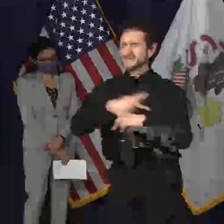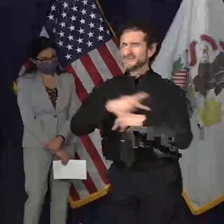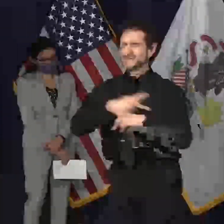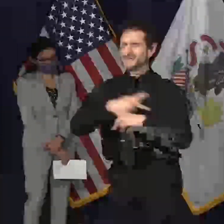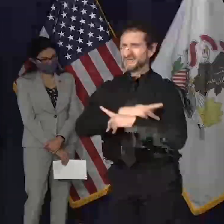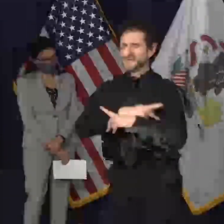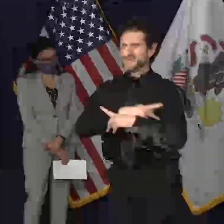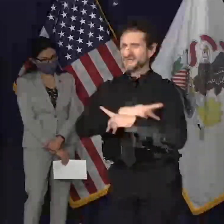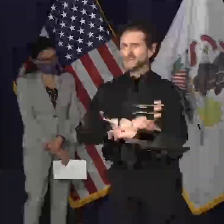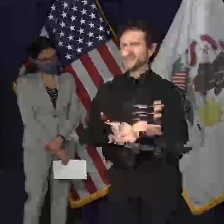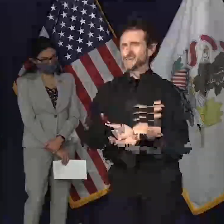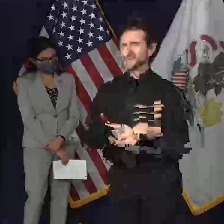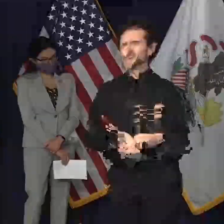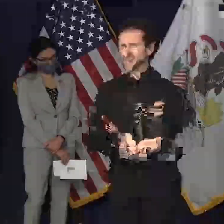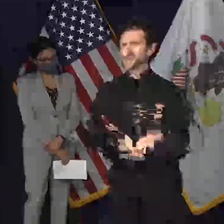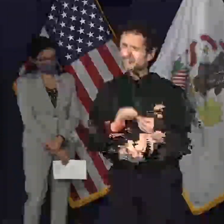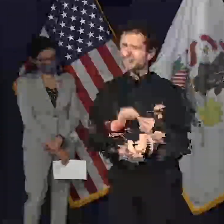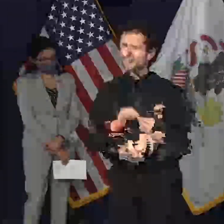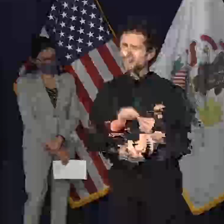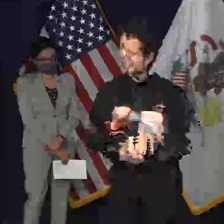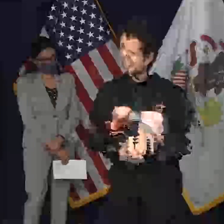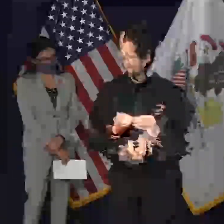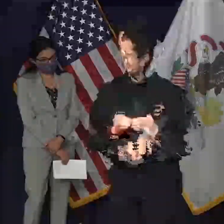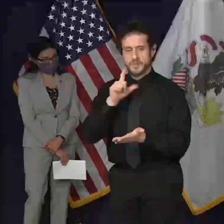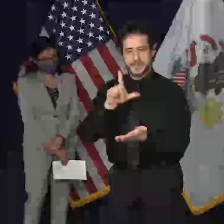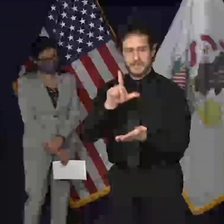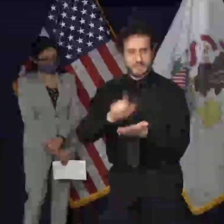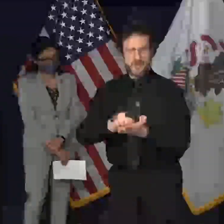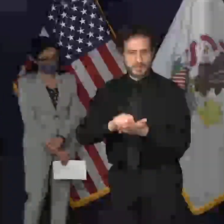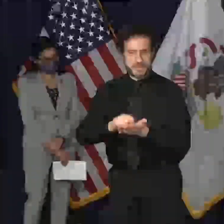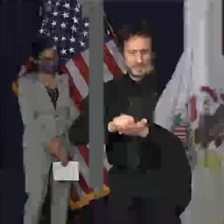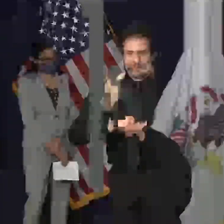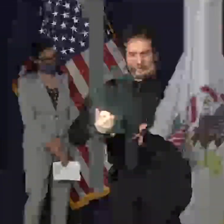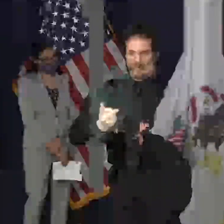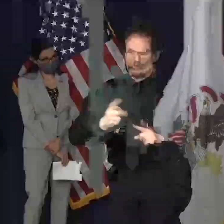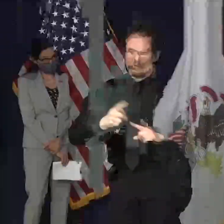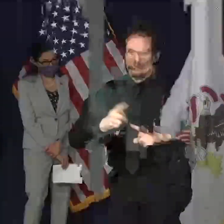The numbers will be published at some point, and you'll be able to see.